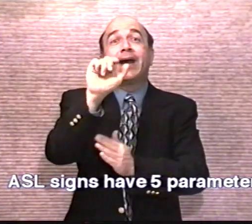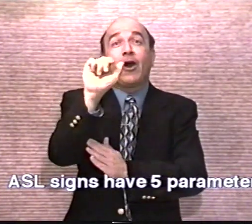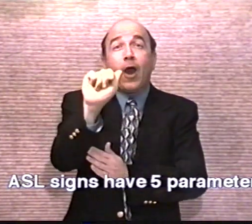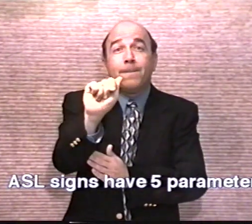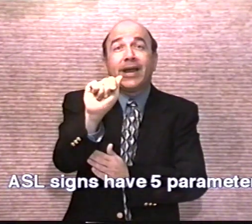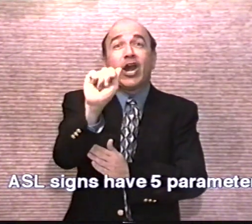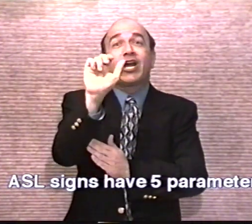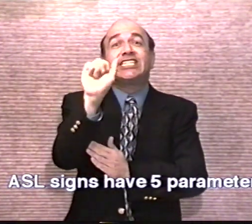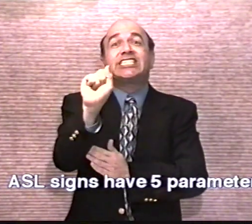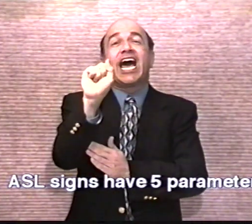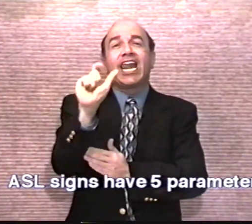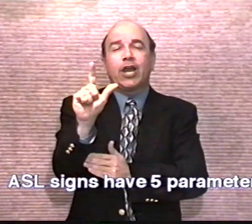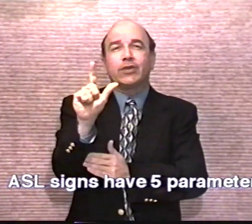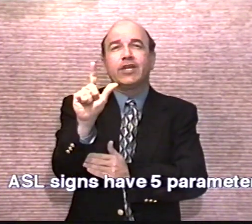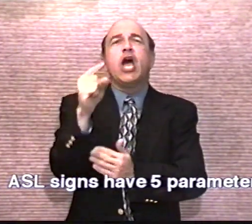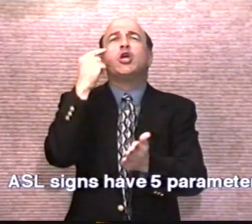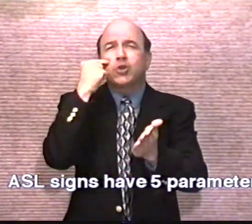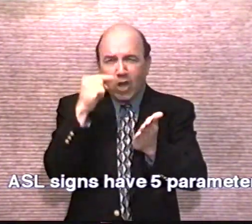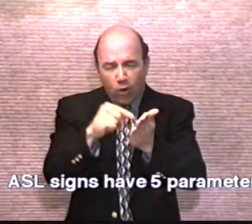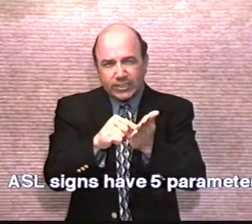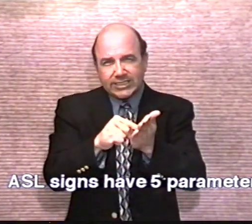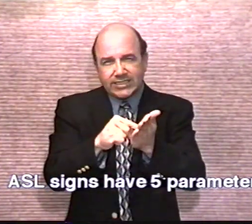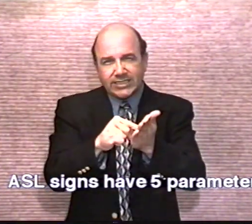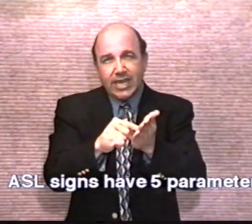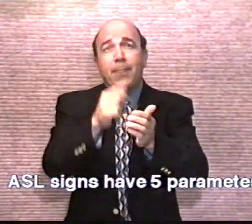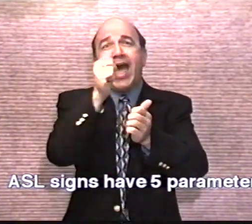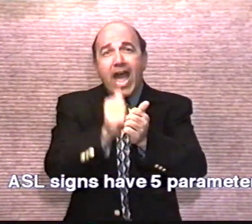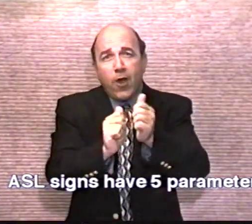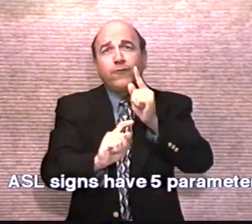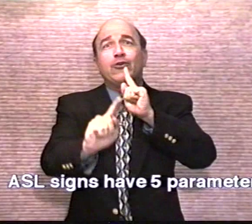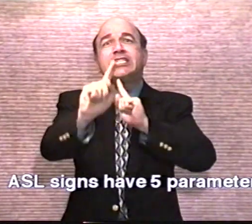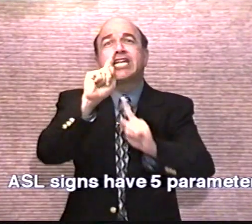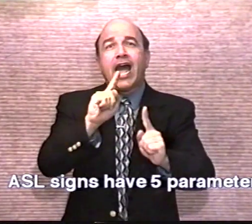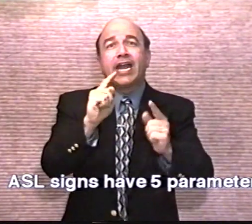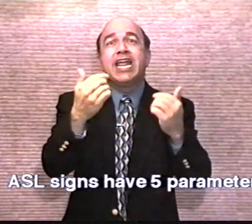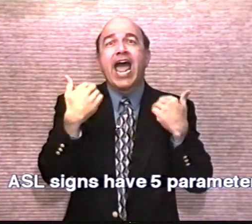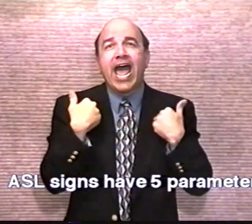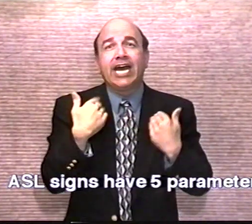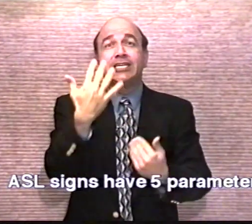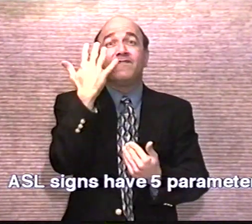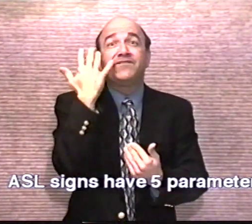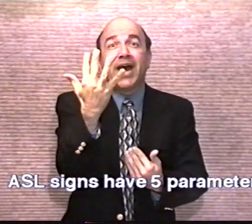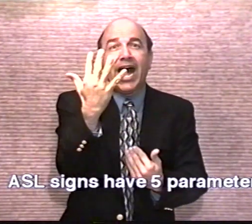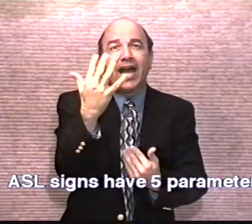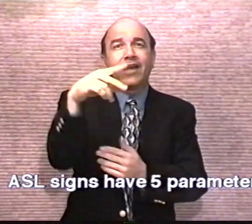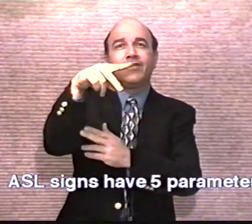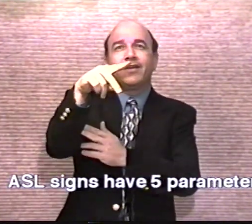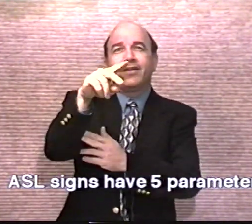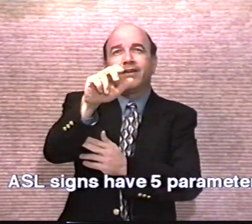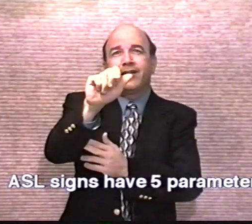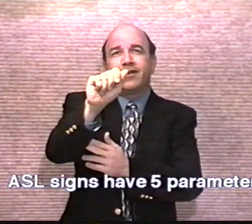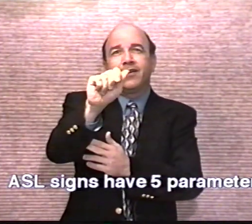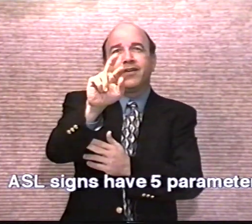about American Sign Language, notice that every sign has 5